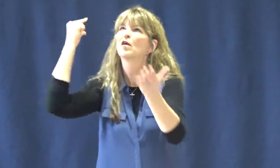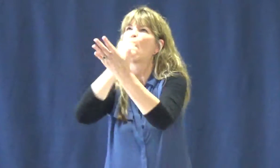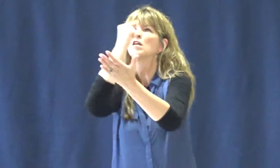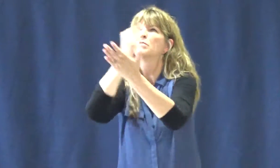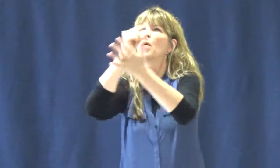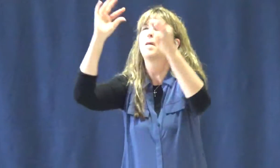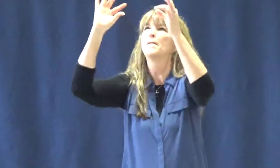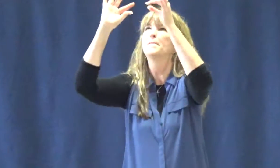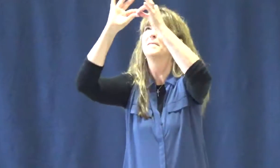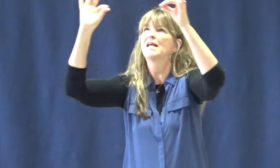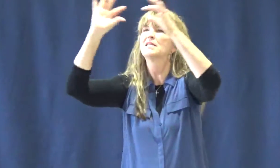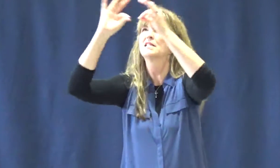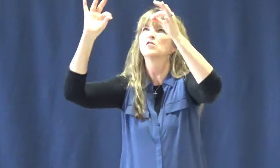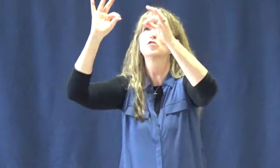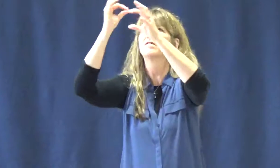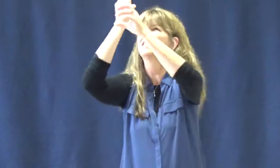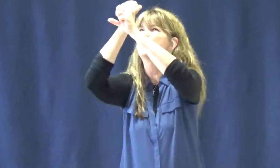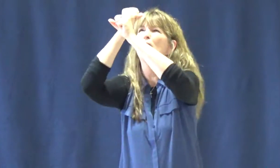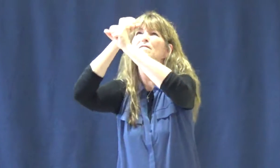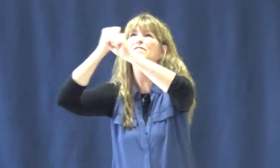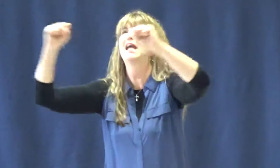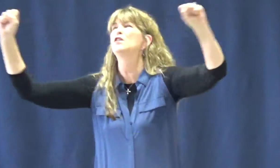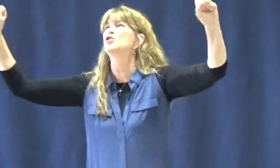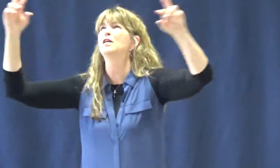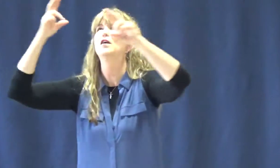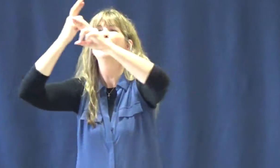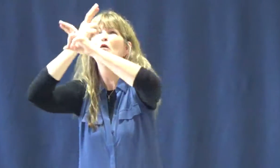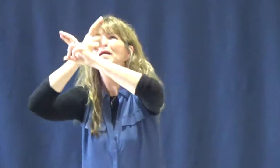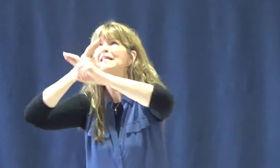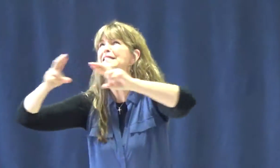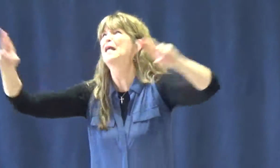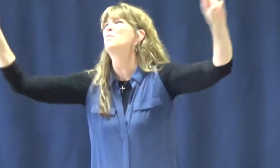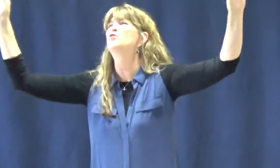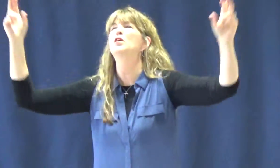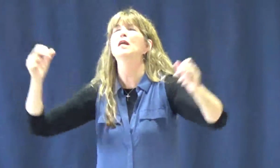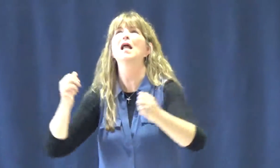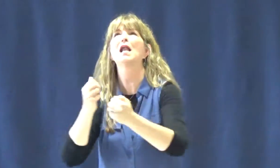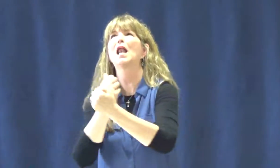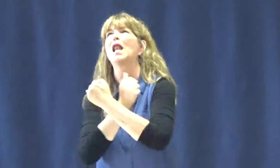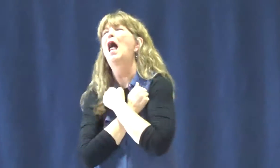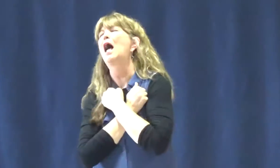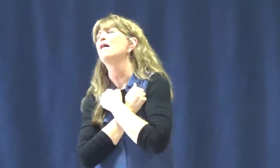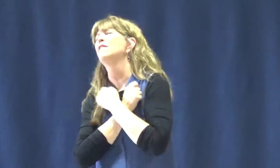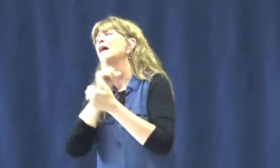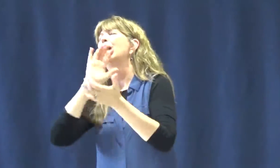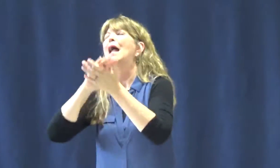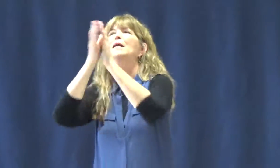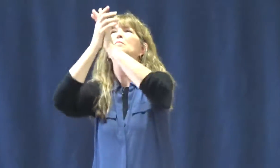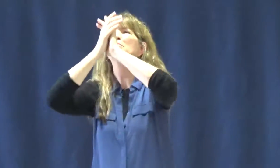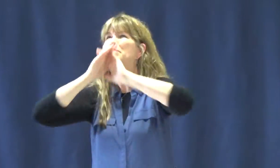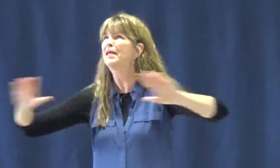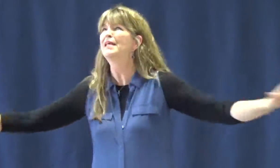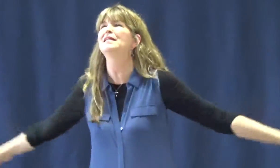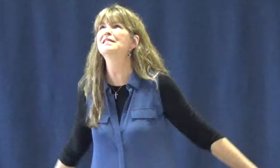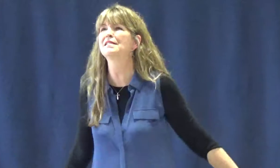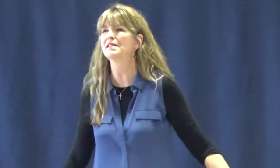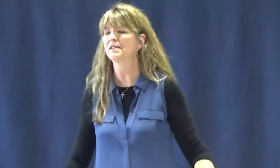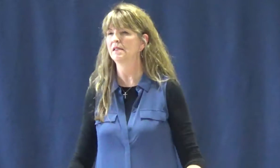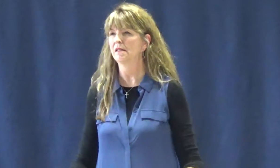to hear the gospel and the message of salvation and of redemption and of love and